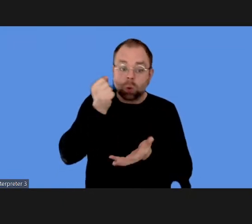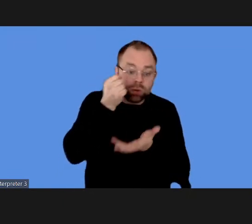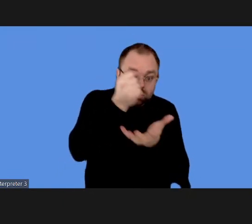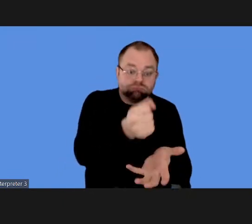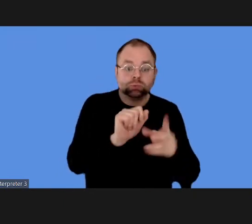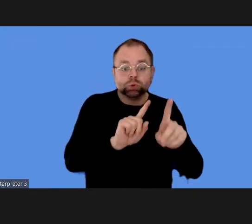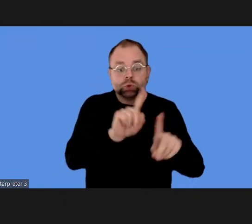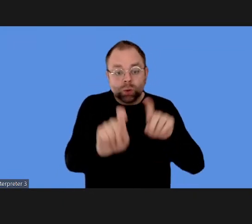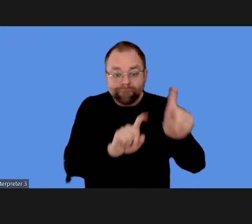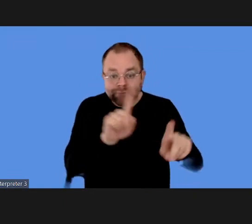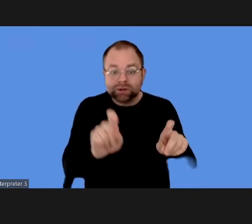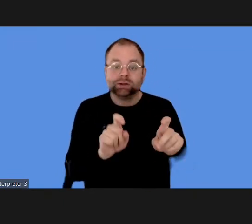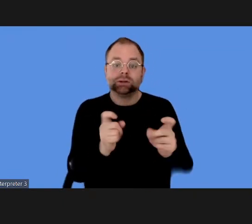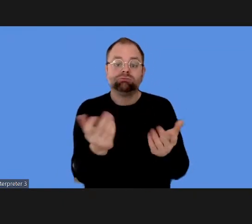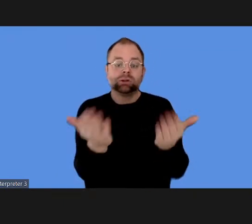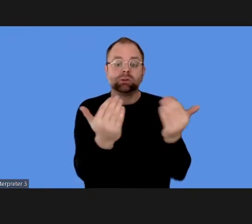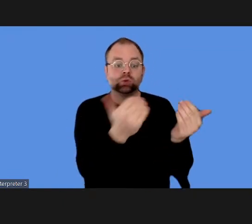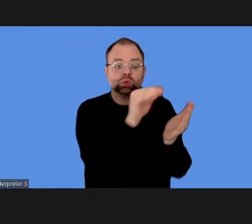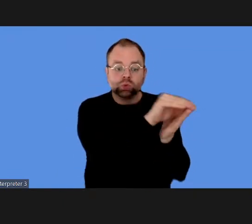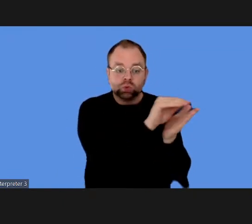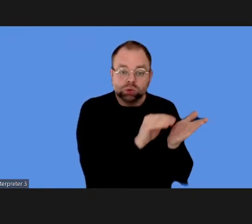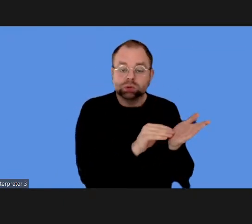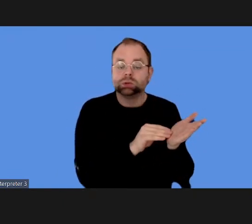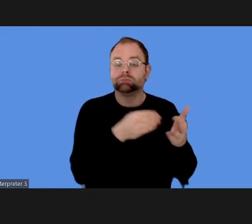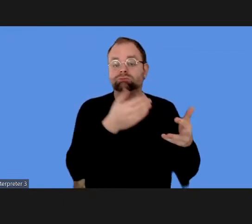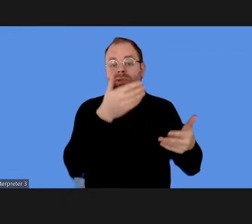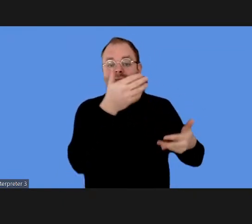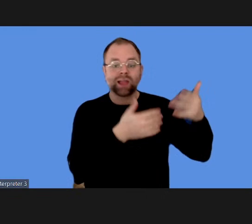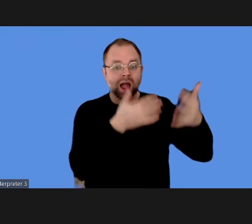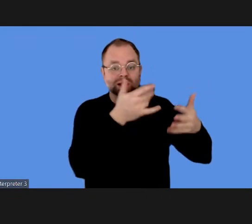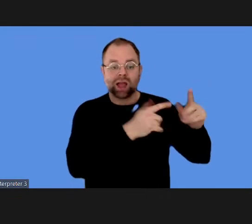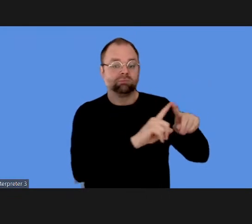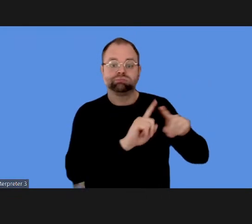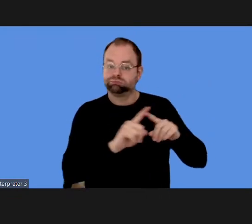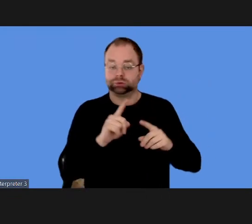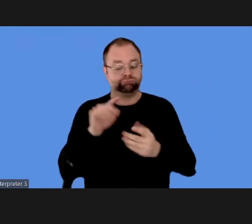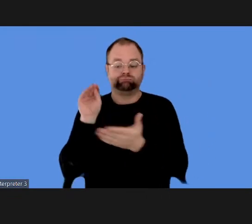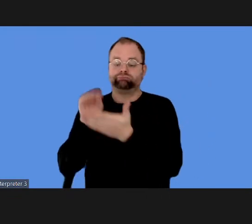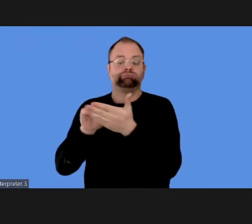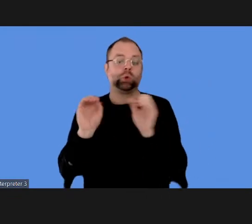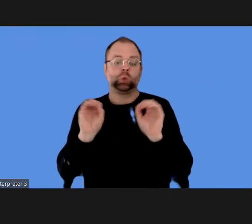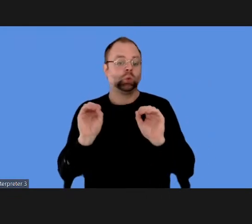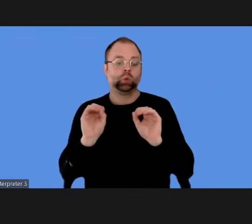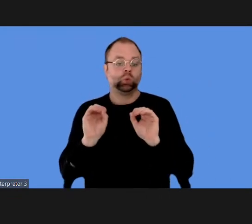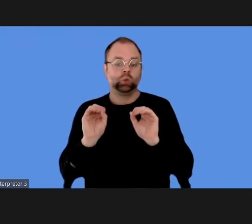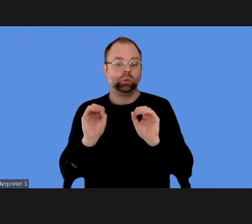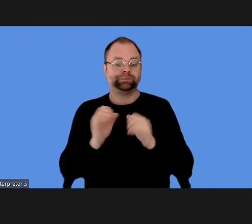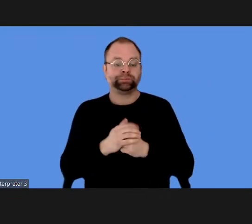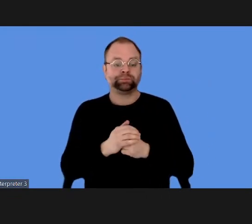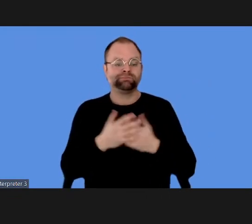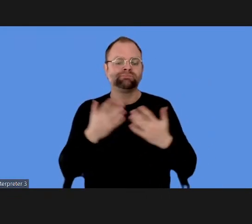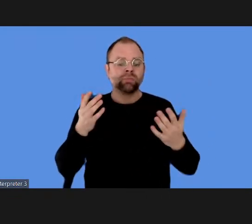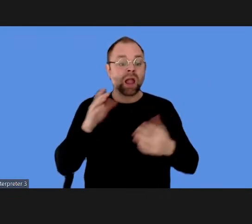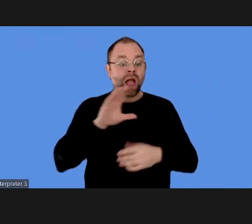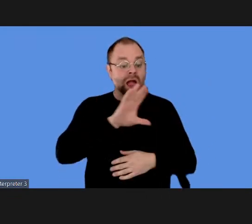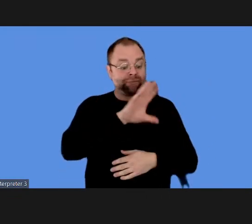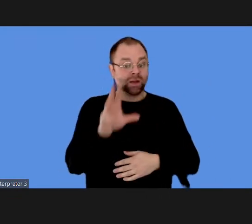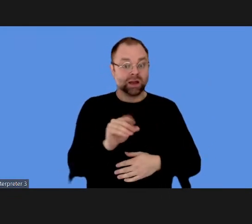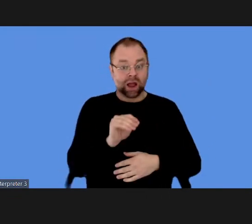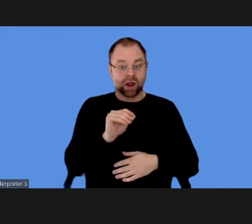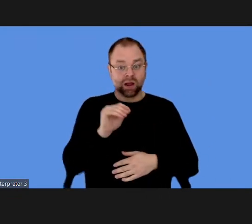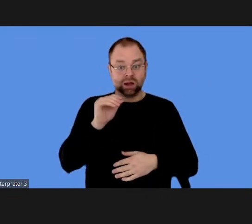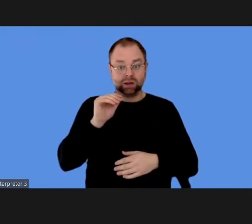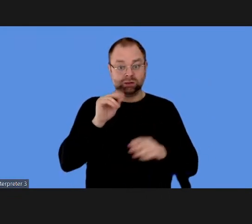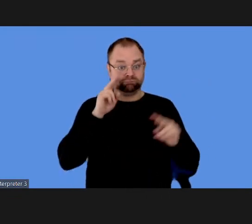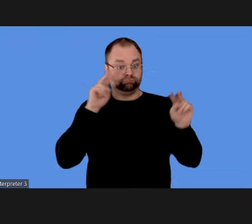The same experience, from my country's context as well. The other is the issue of technical and institutional capacities,